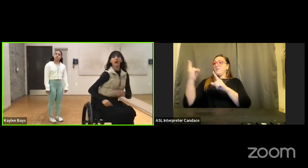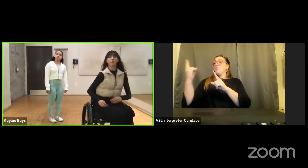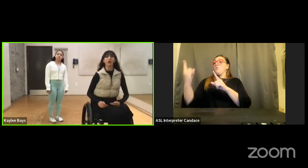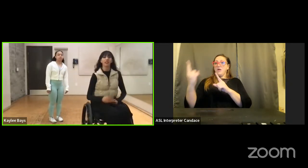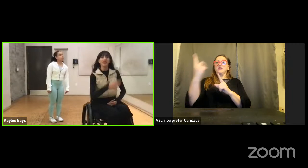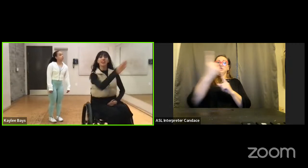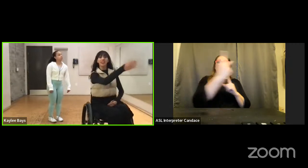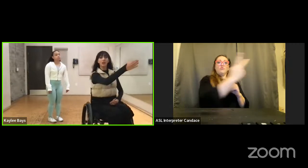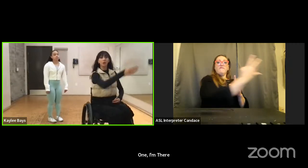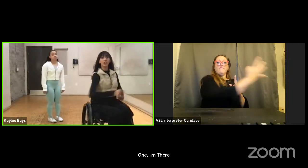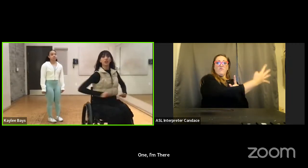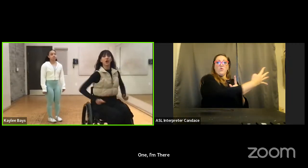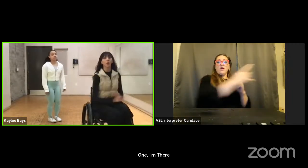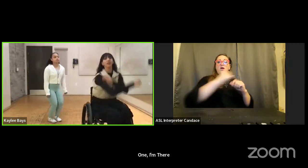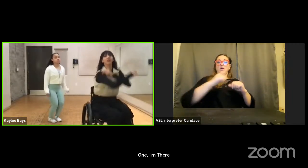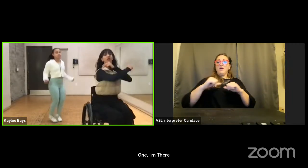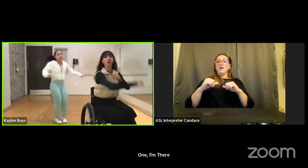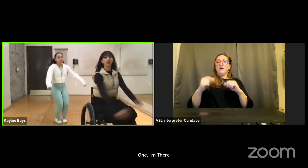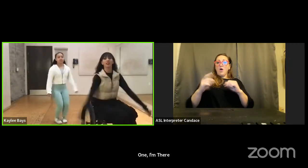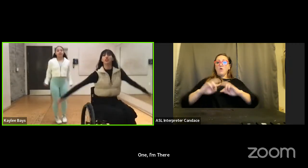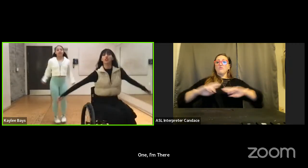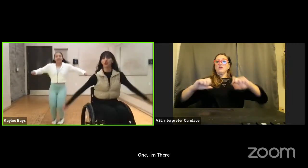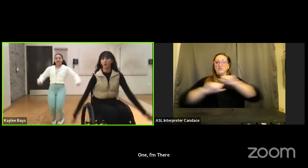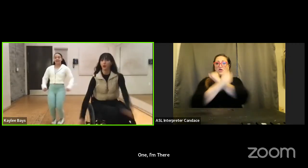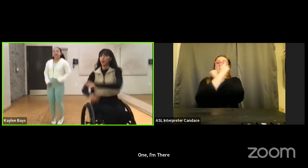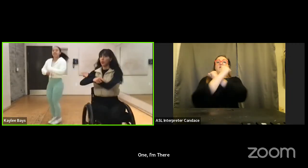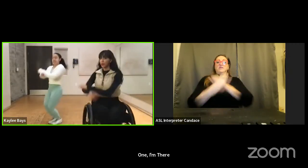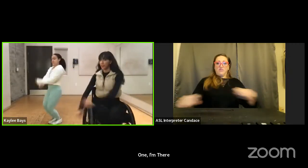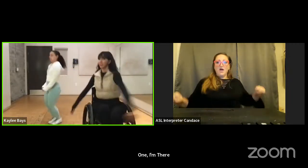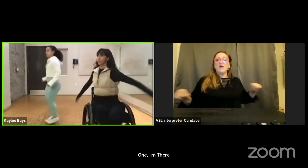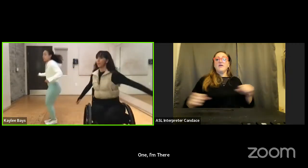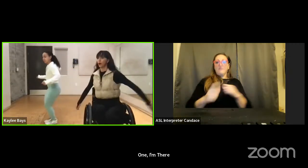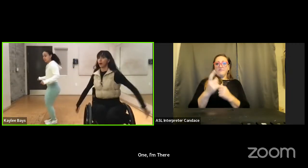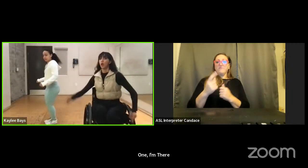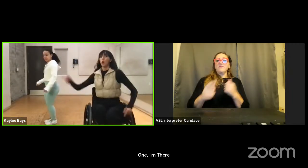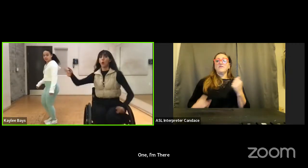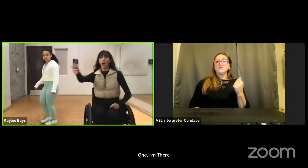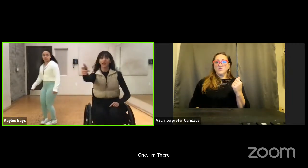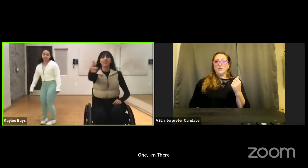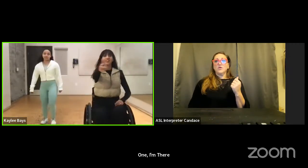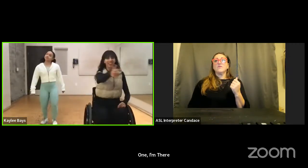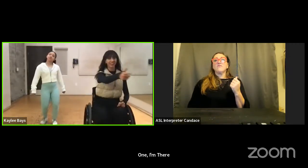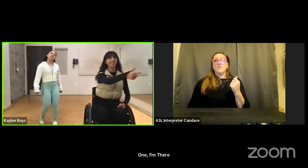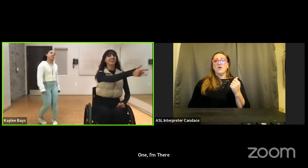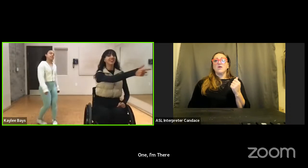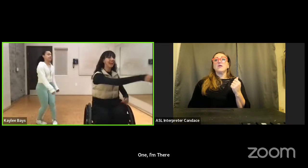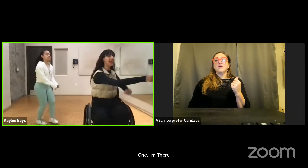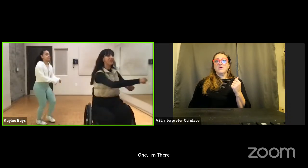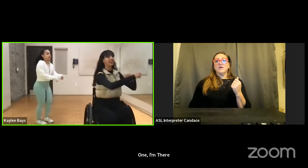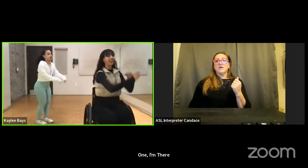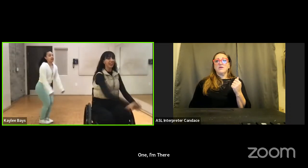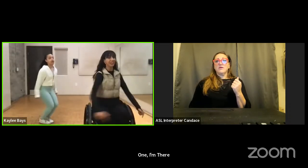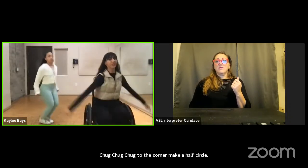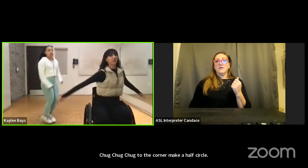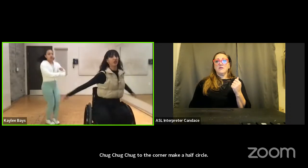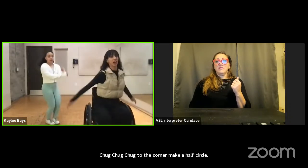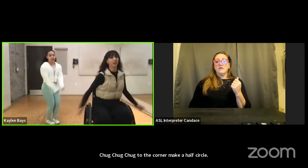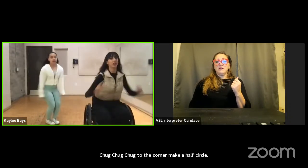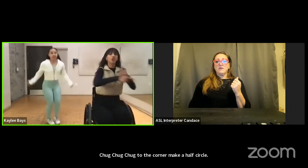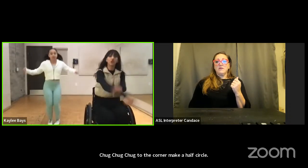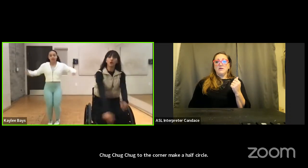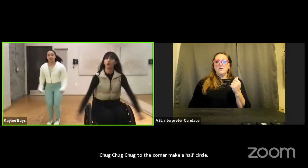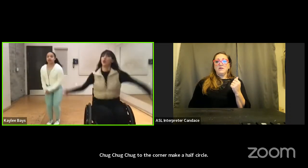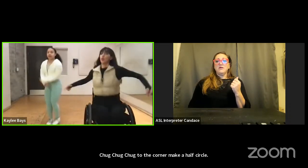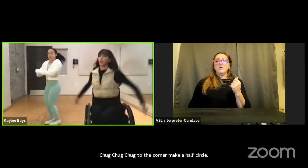at that point. Here we go. Chug. Two, three, four, one, six, seven, eight.